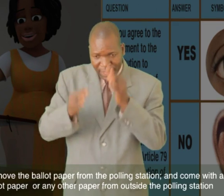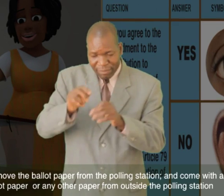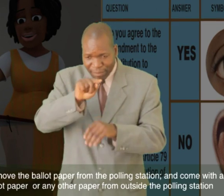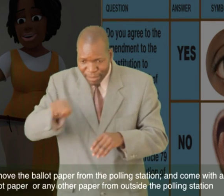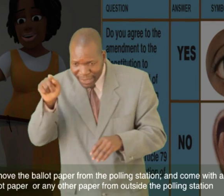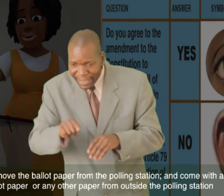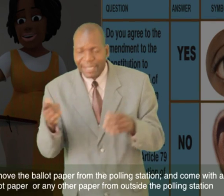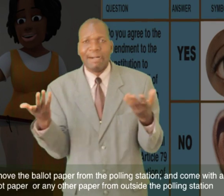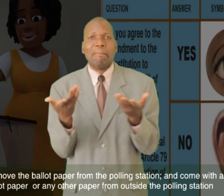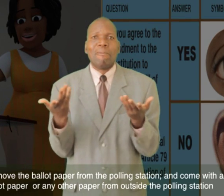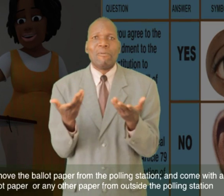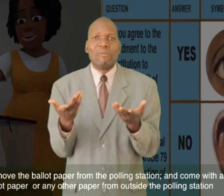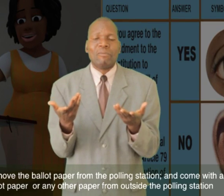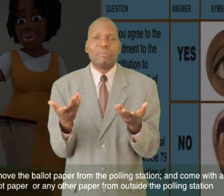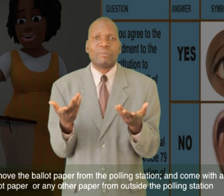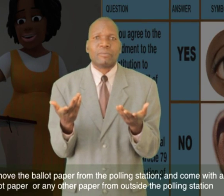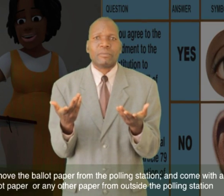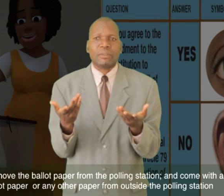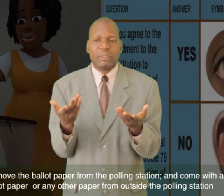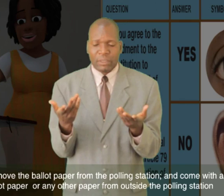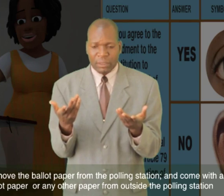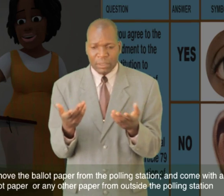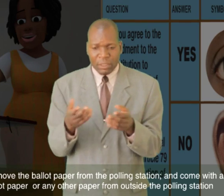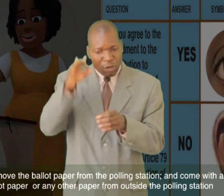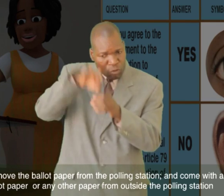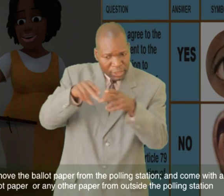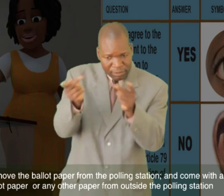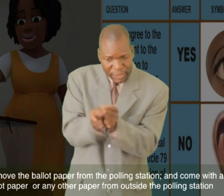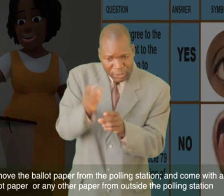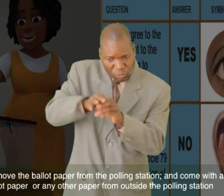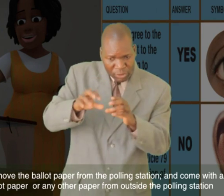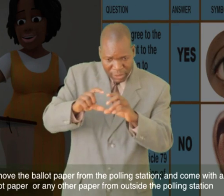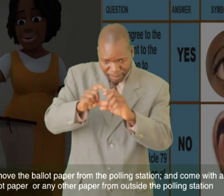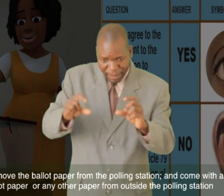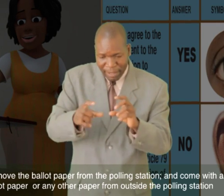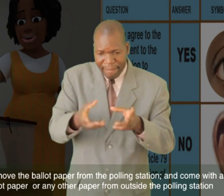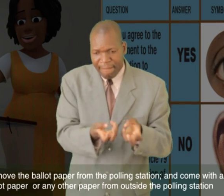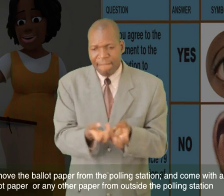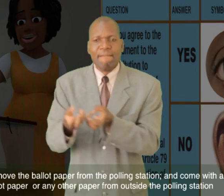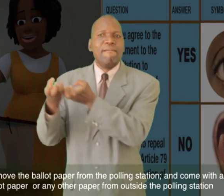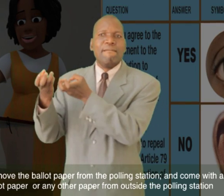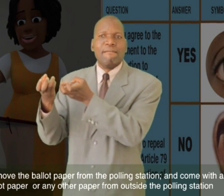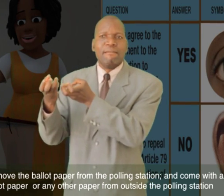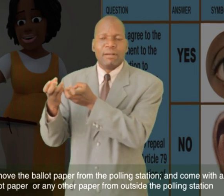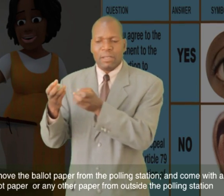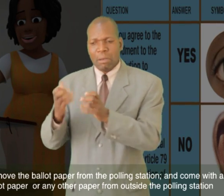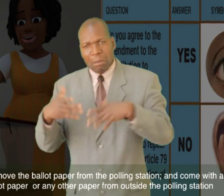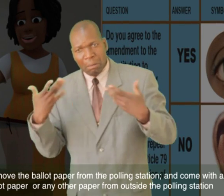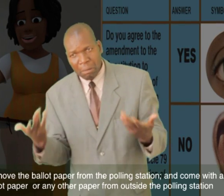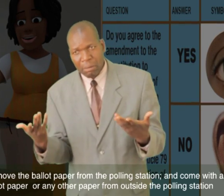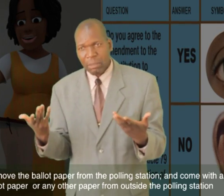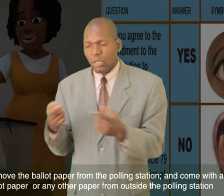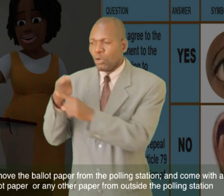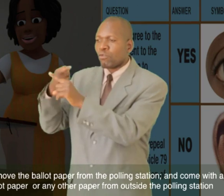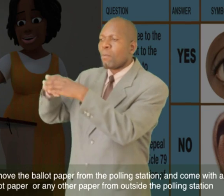Remove the ballot paper from the polling station and come with a ballot paper or any other paper from outside the polling